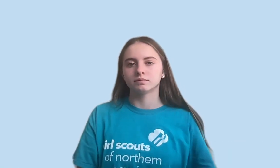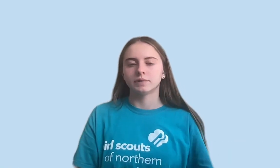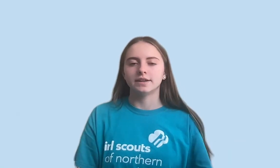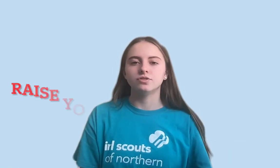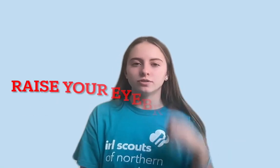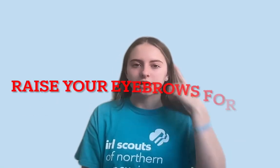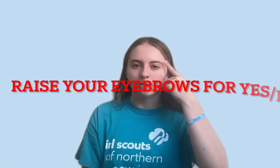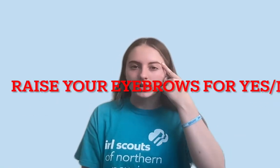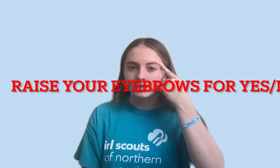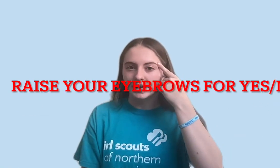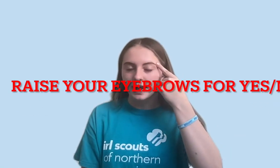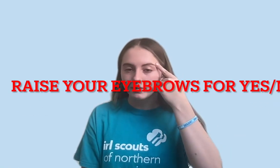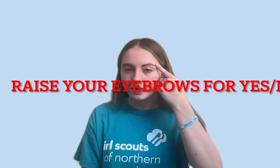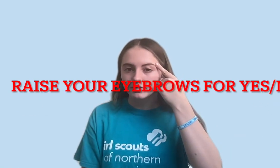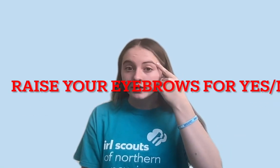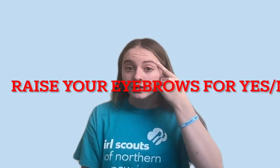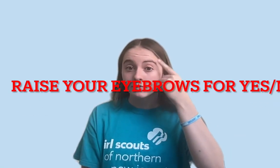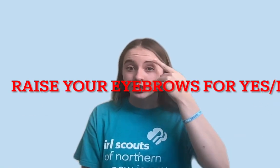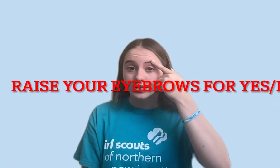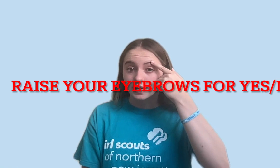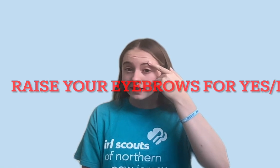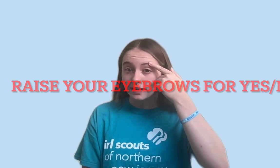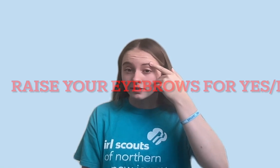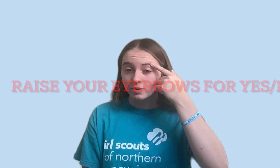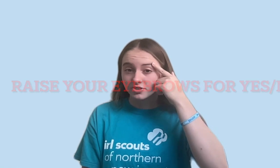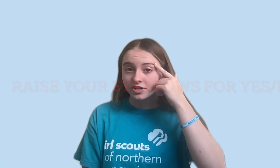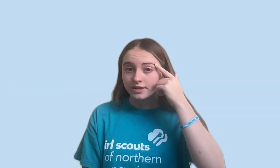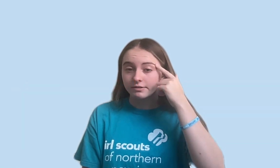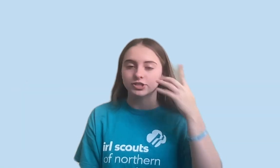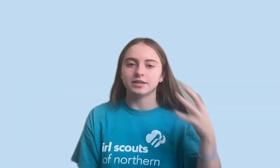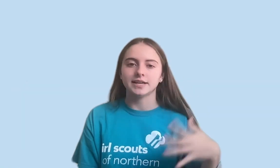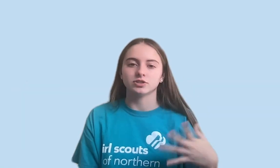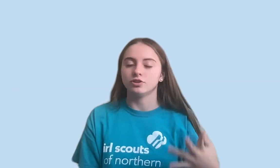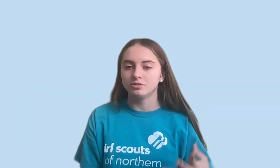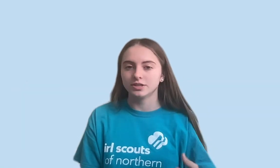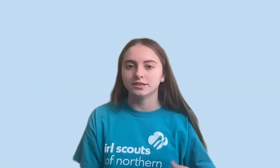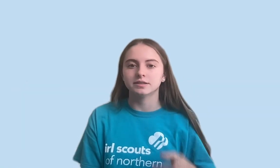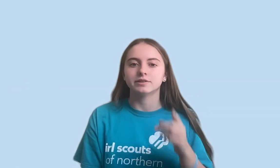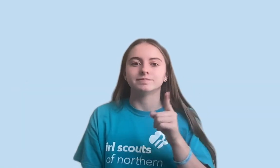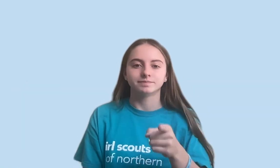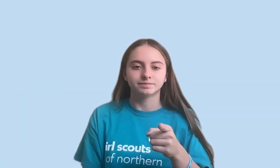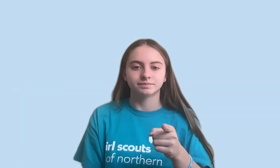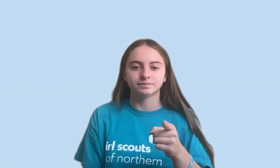and you notice that I'm raising my eyebrows, which indicates that it's a question, which is a yes or no question. So